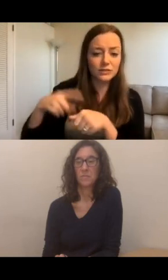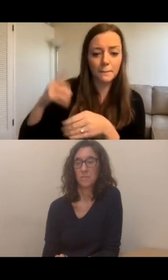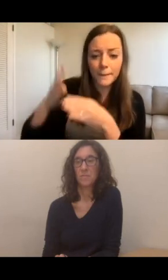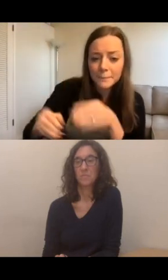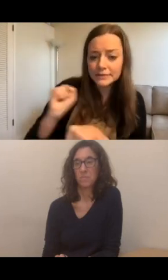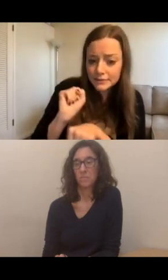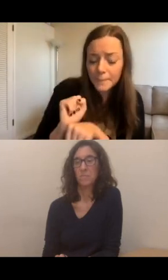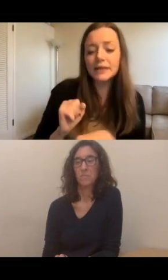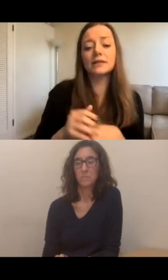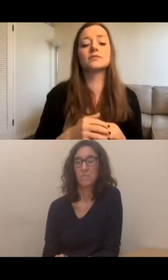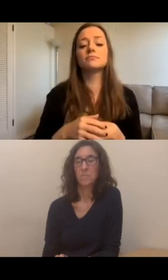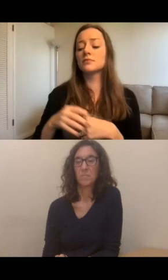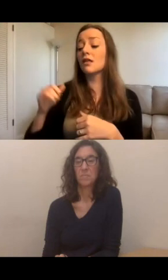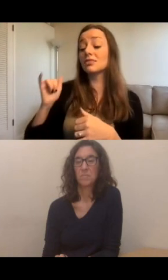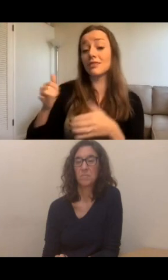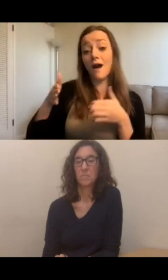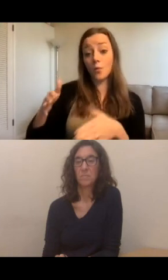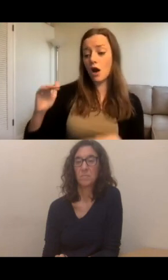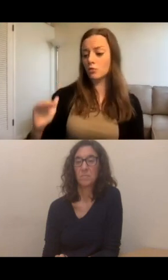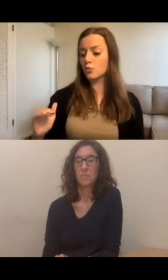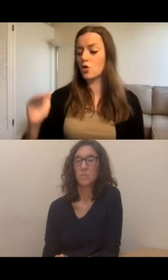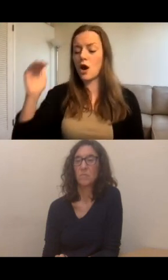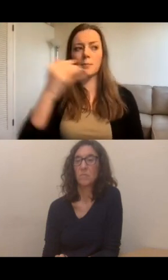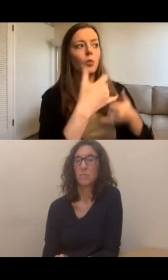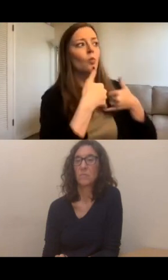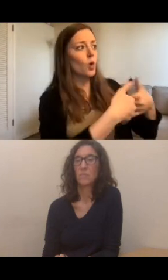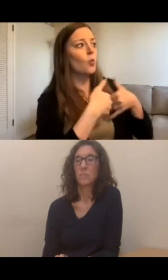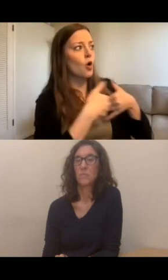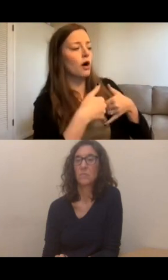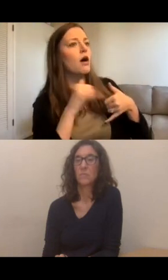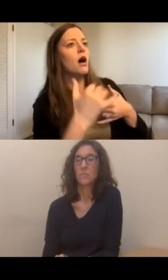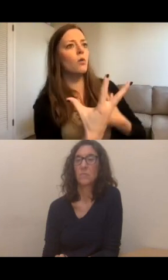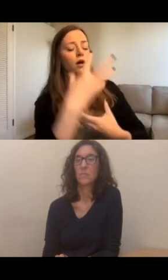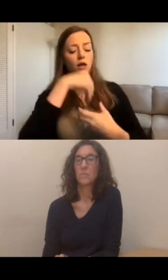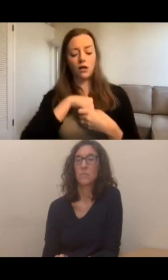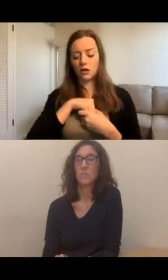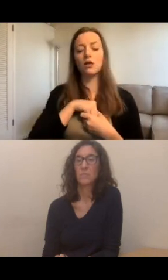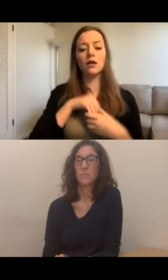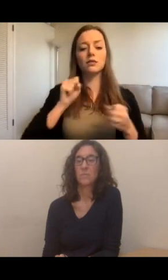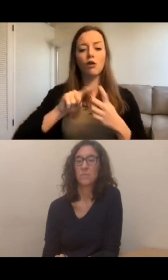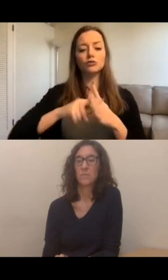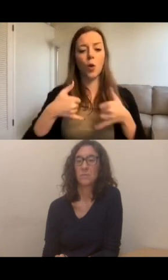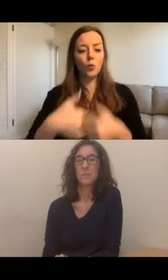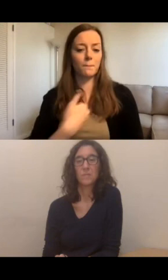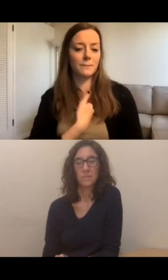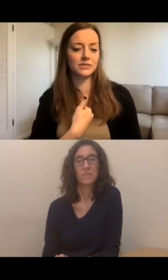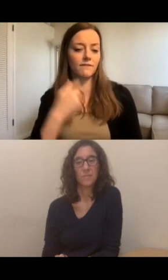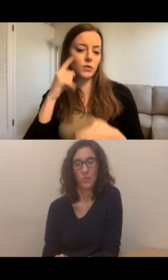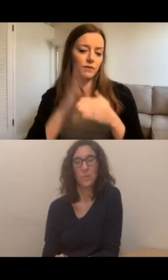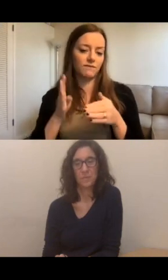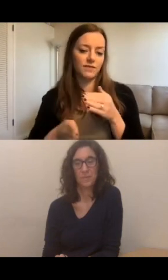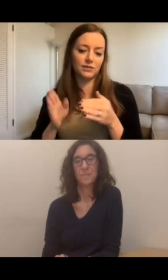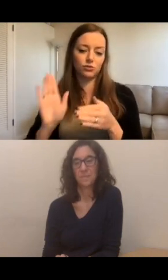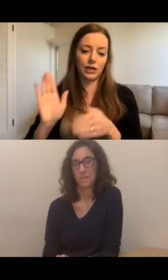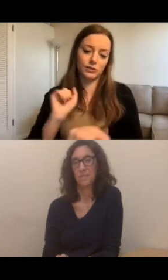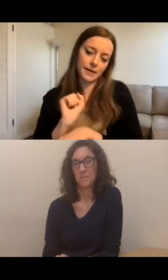their tasks. That way, when a child grows up, they can develop their internal reward and motivation system as they continue